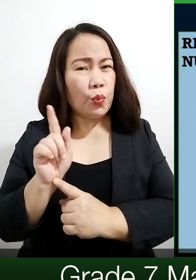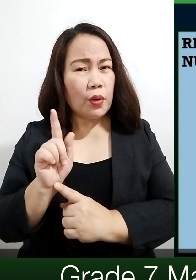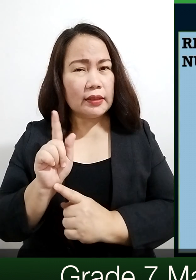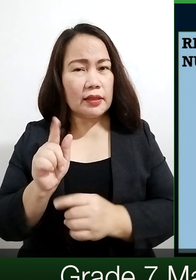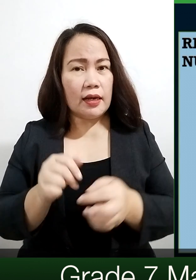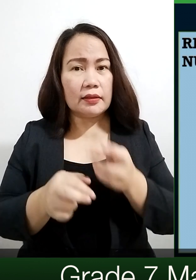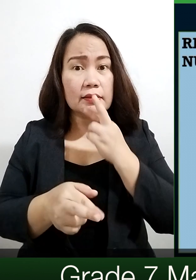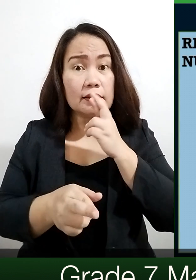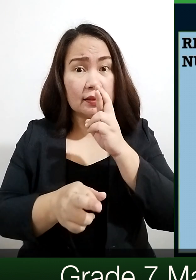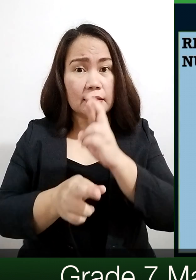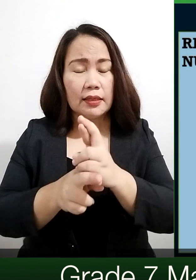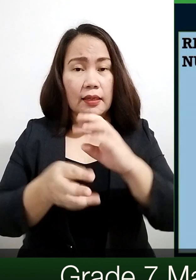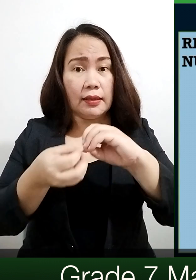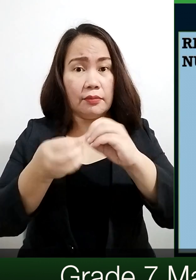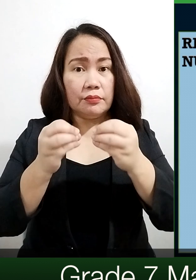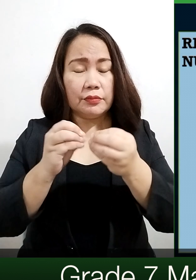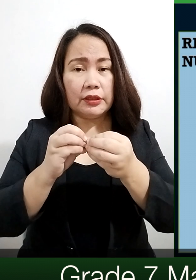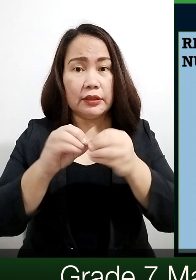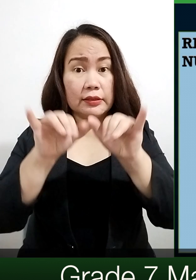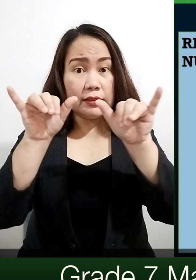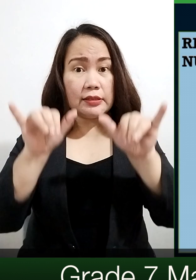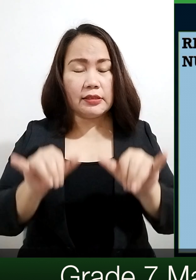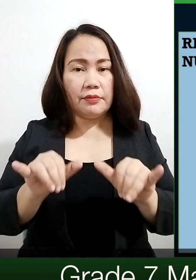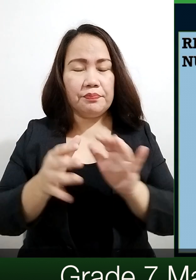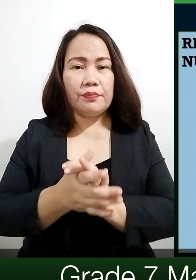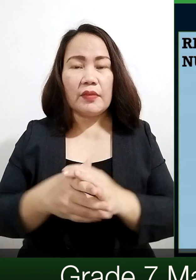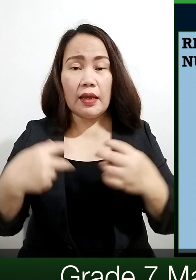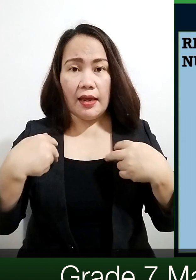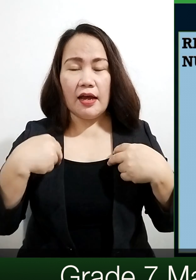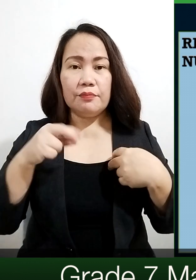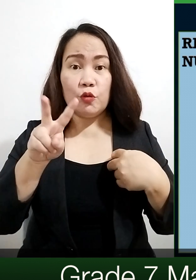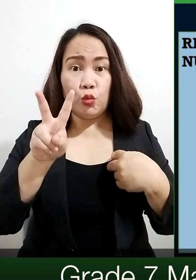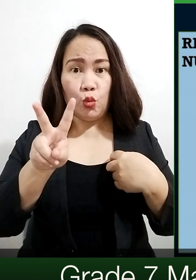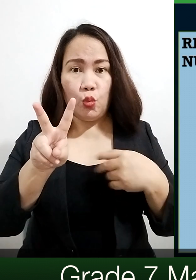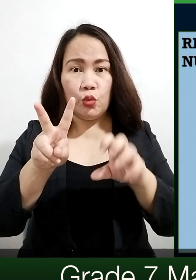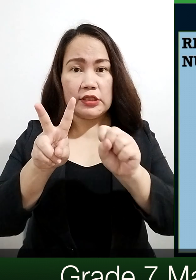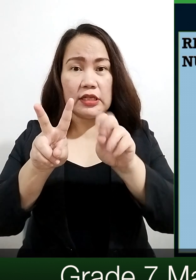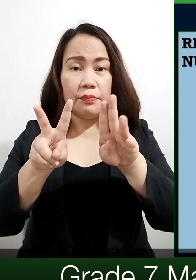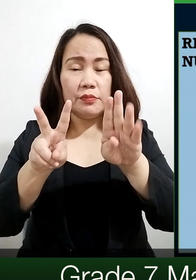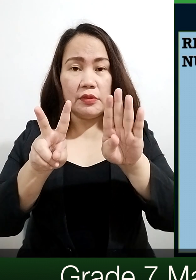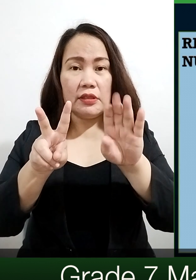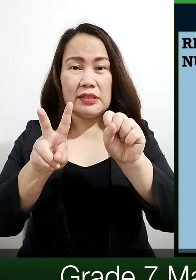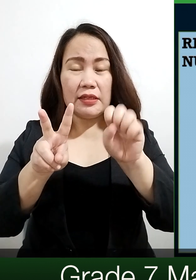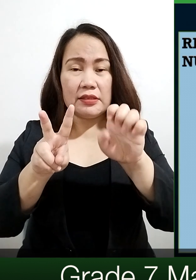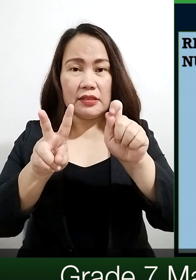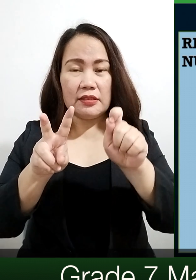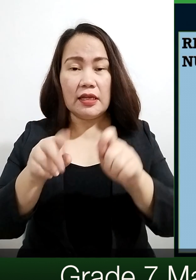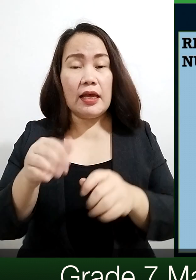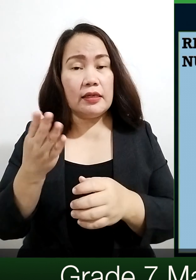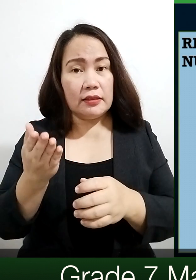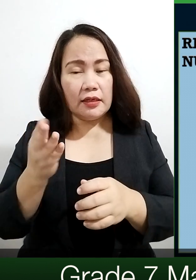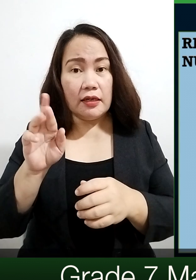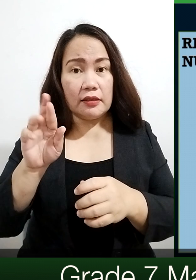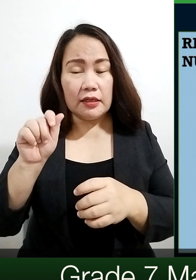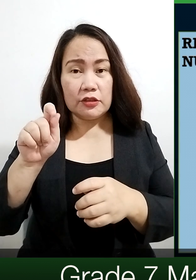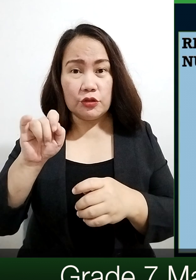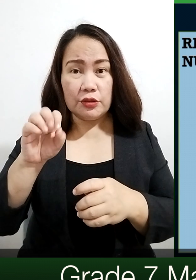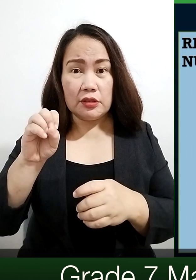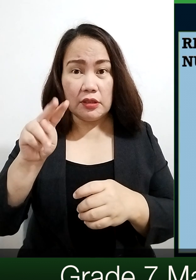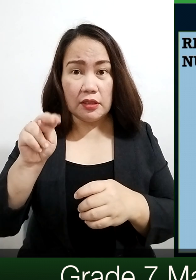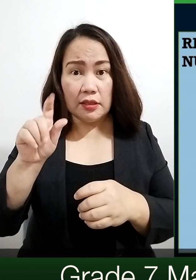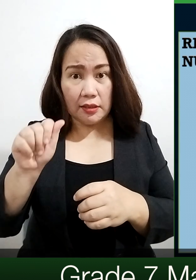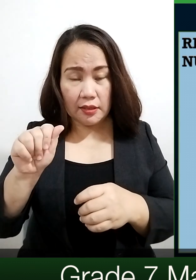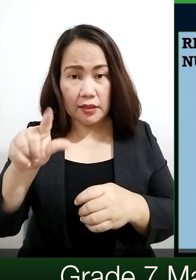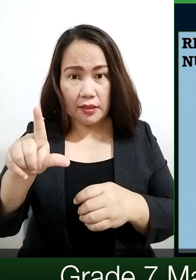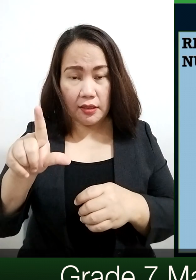number system. So the real numbers, meron siyang dalawang subsets, the rational numbers and the irrational numbers.